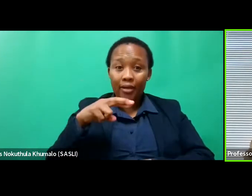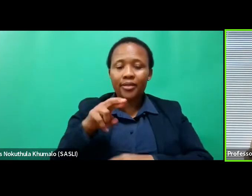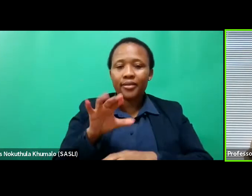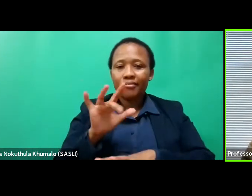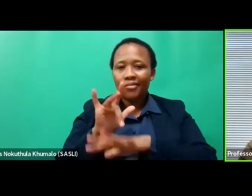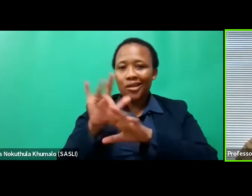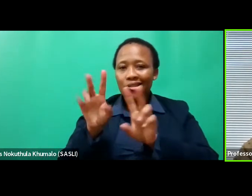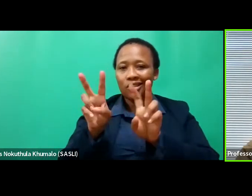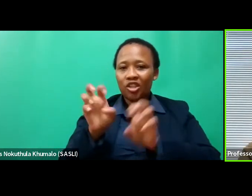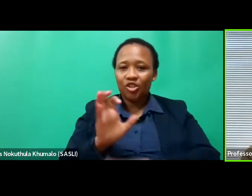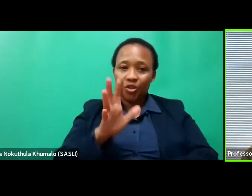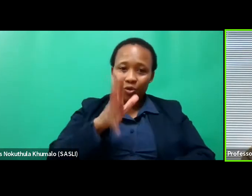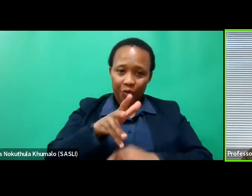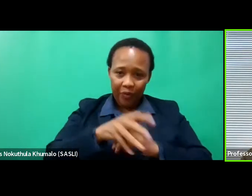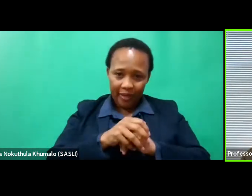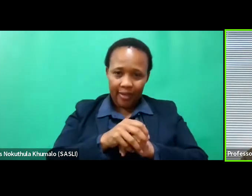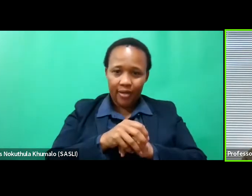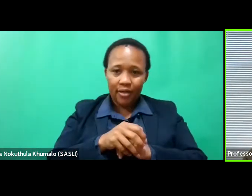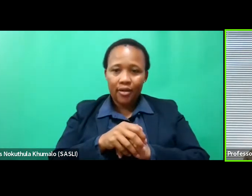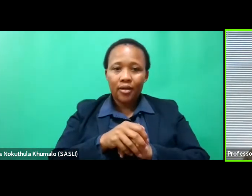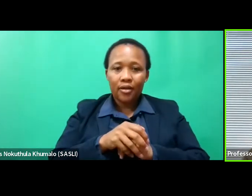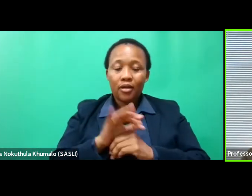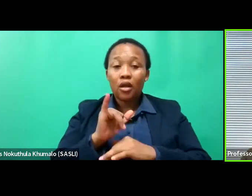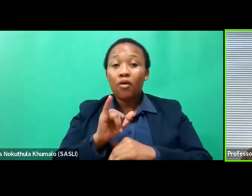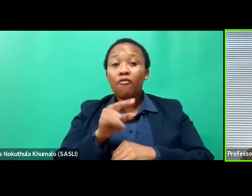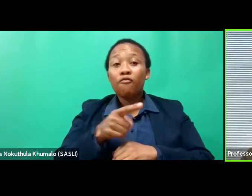reality of the majority of South Africans.